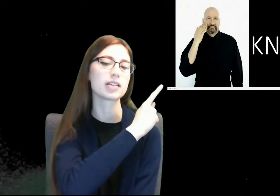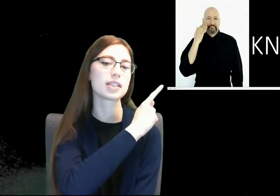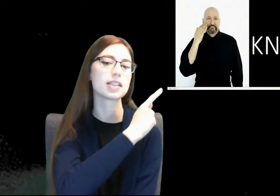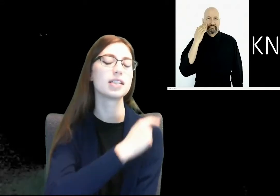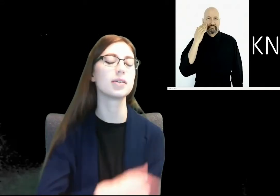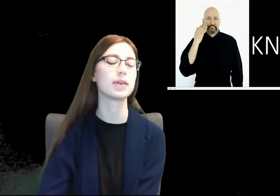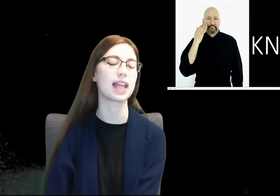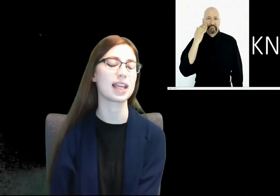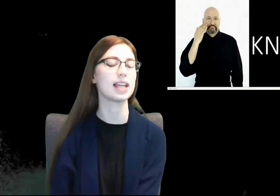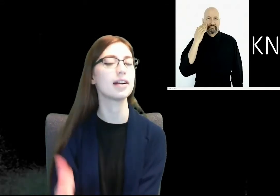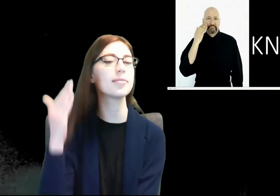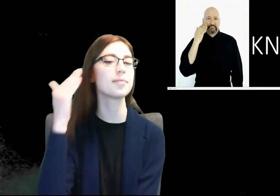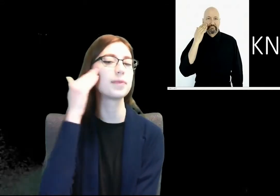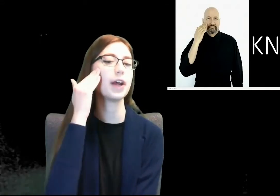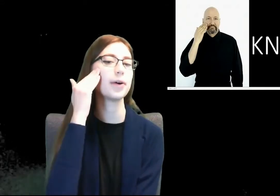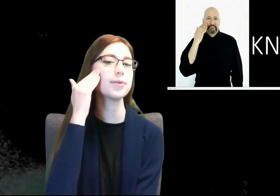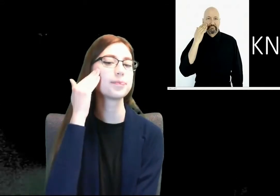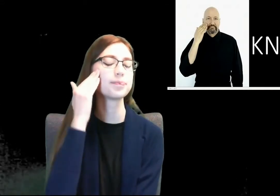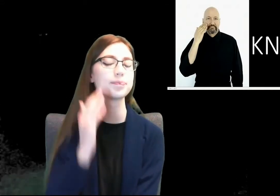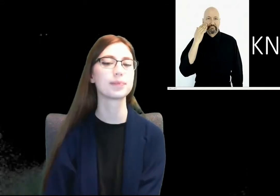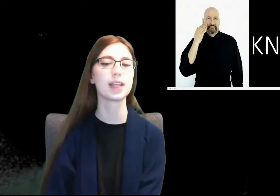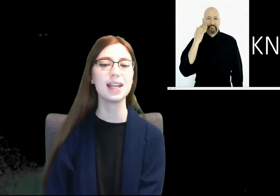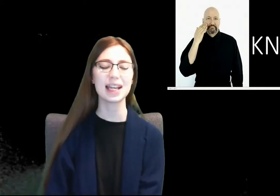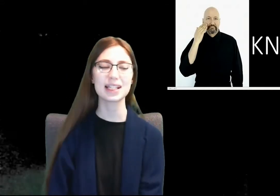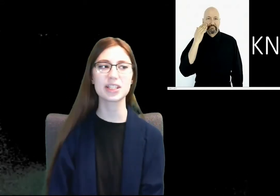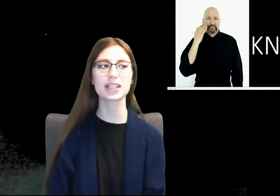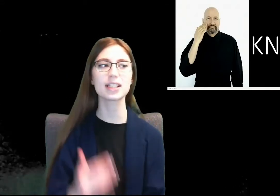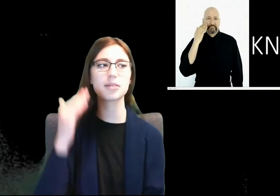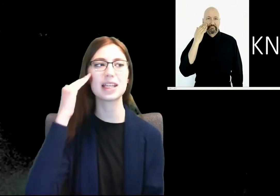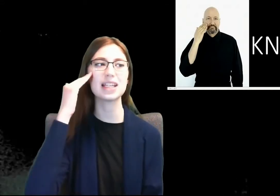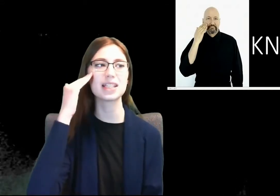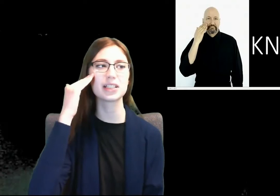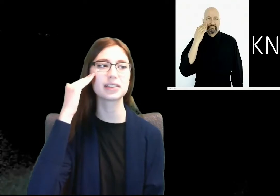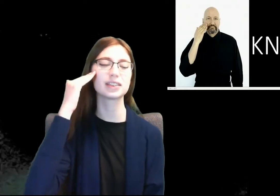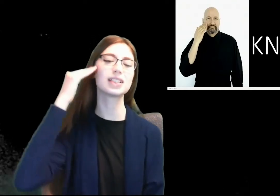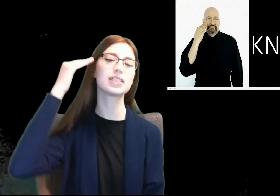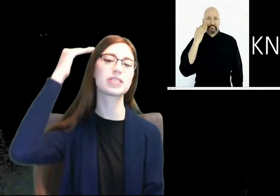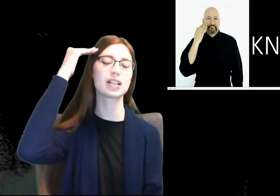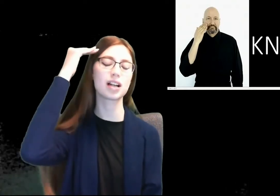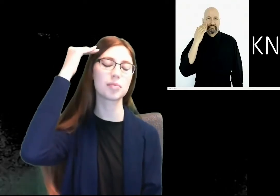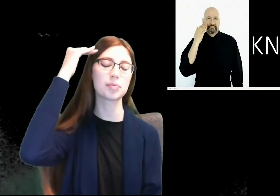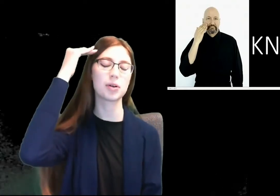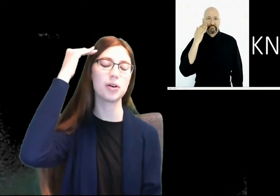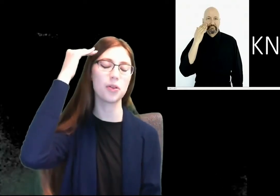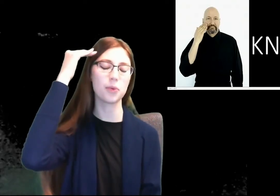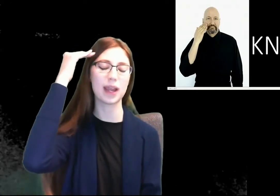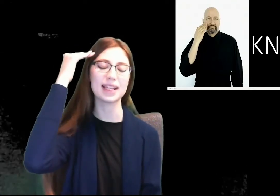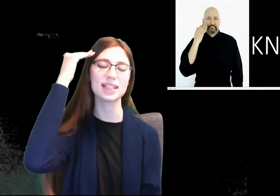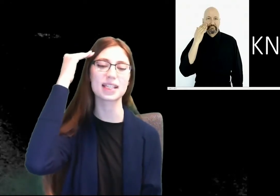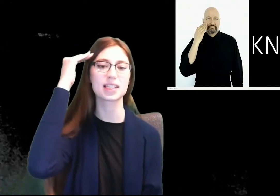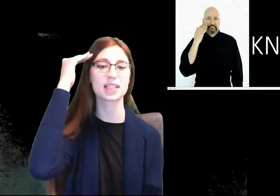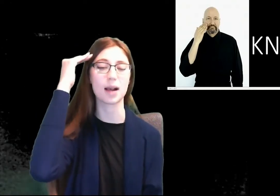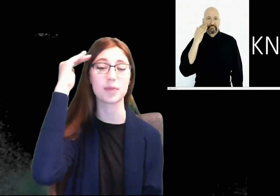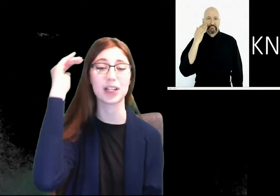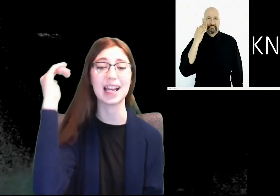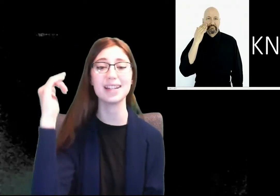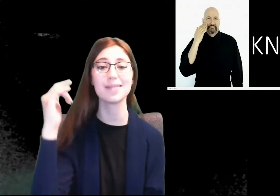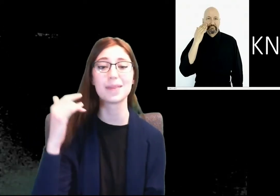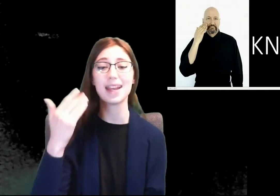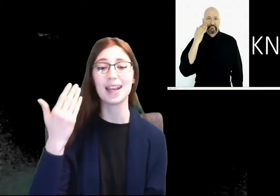Vickers doing that here. No. It's just a little bit easier than lifting your arm up all the way to get to the top of your head. And